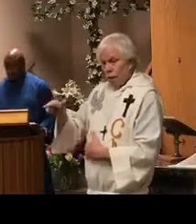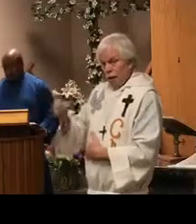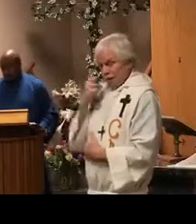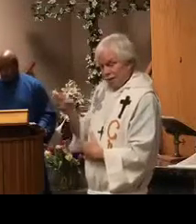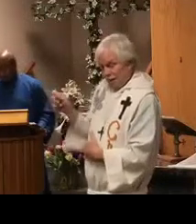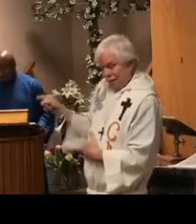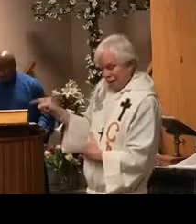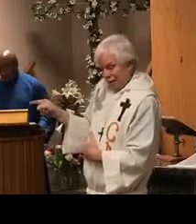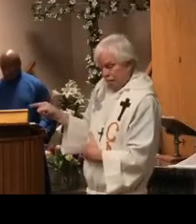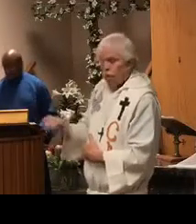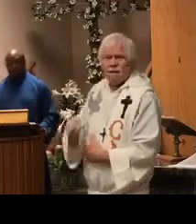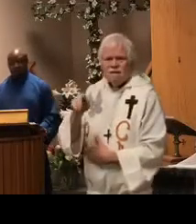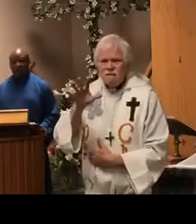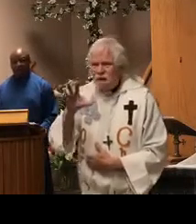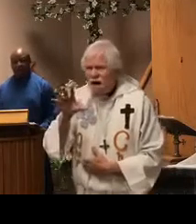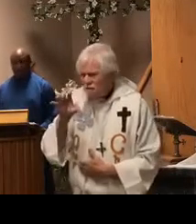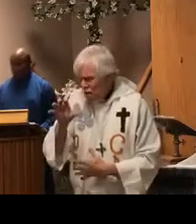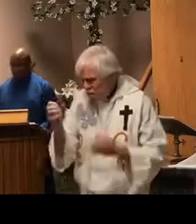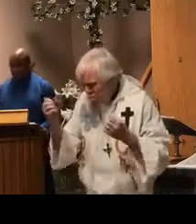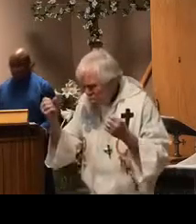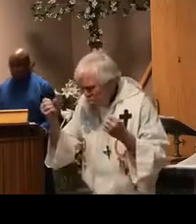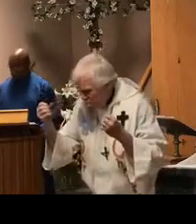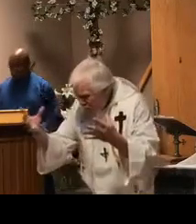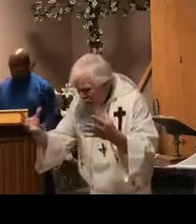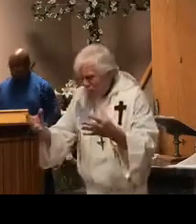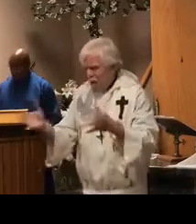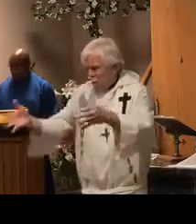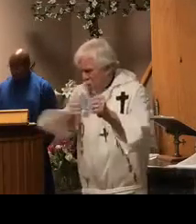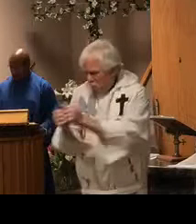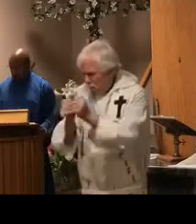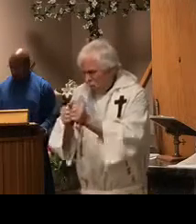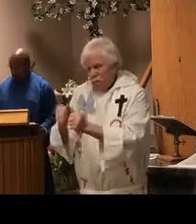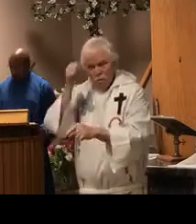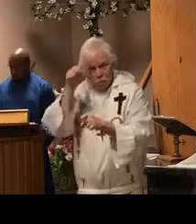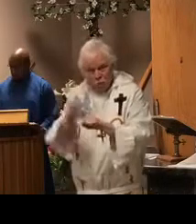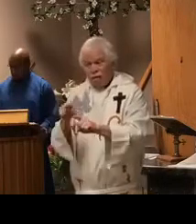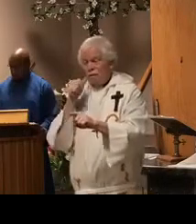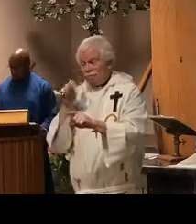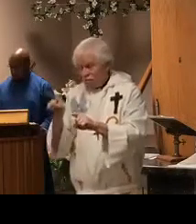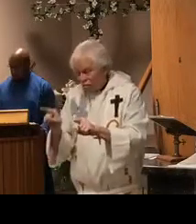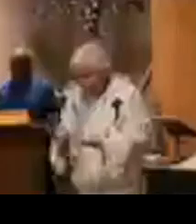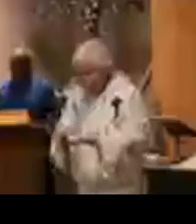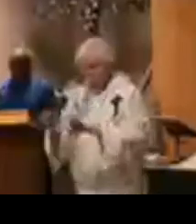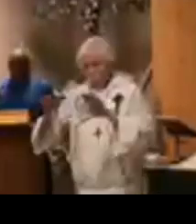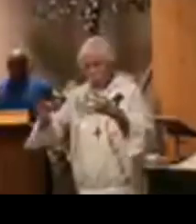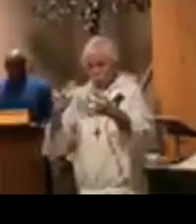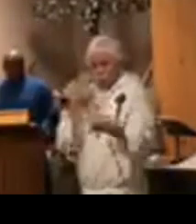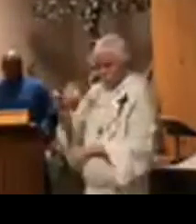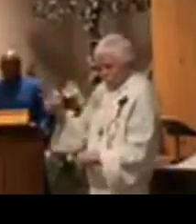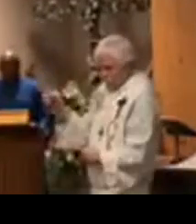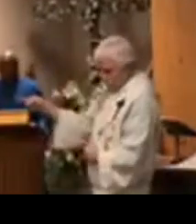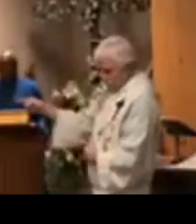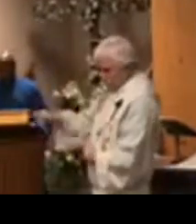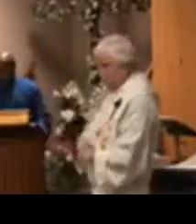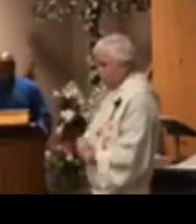Then later, over 500 of our brothers and sisters altogether saw him. And the most